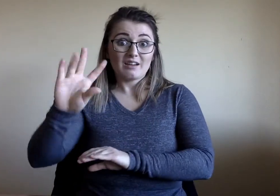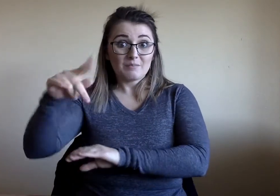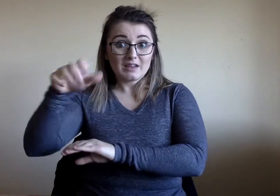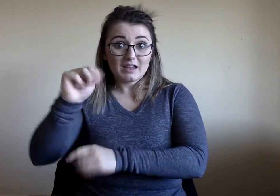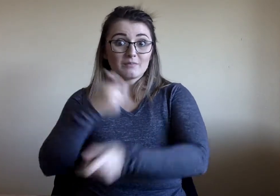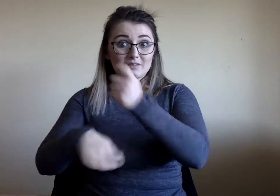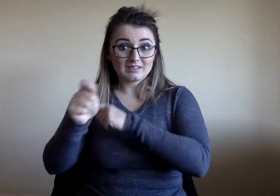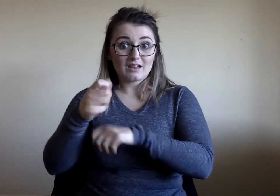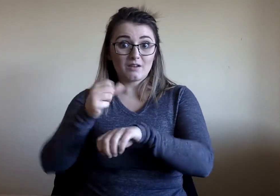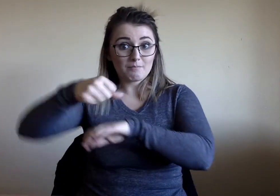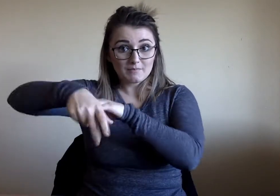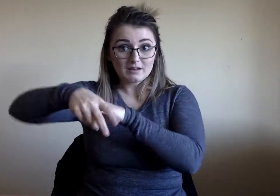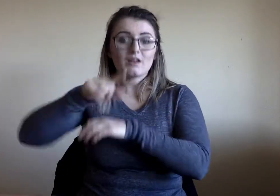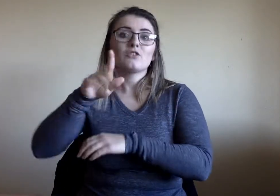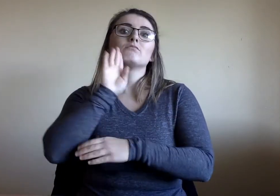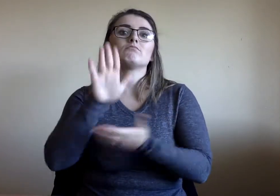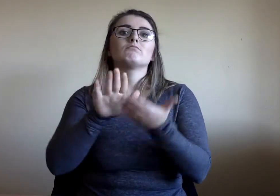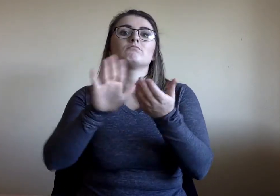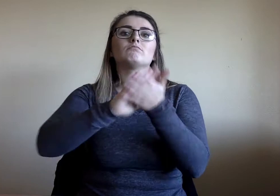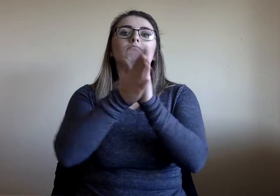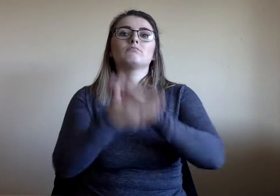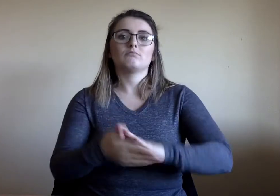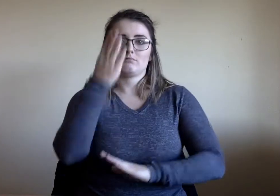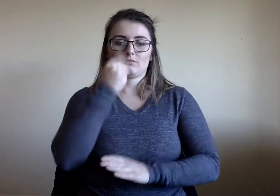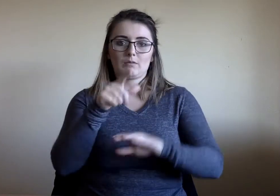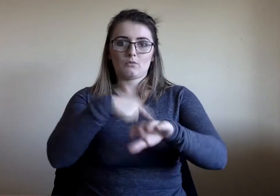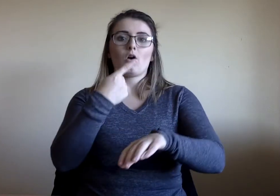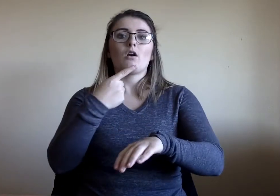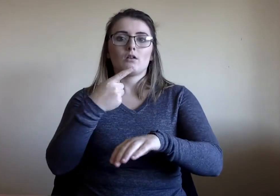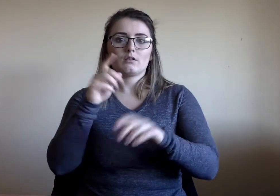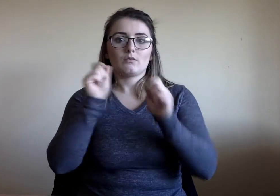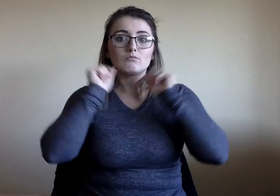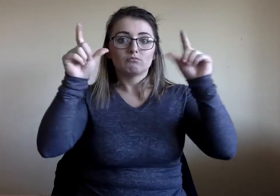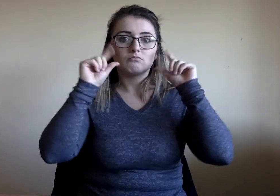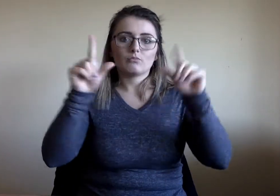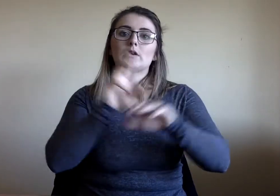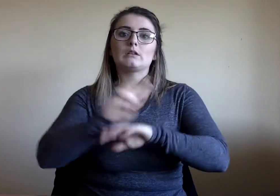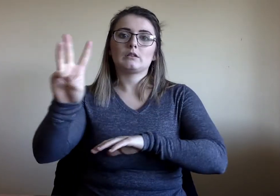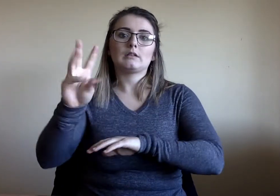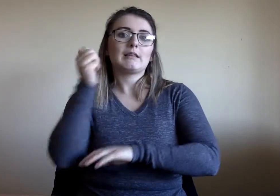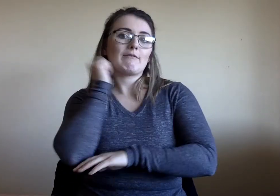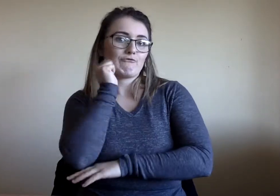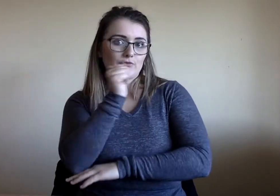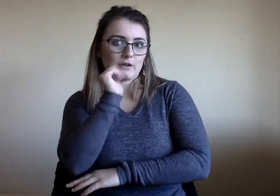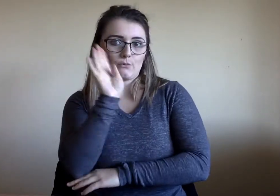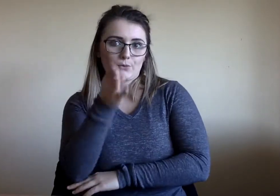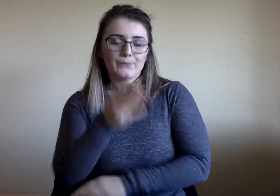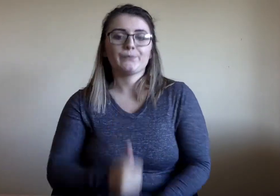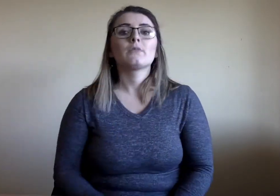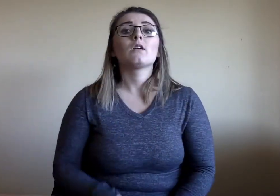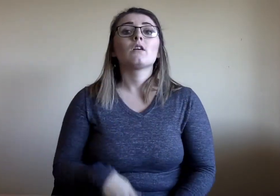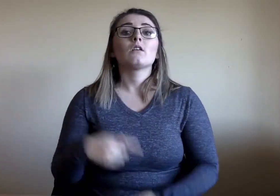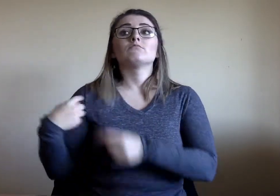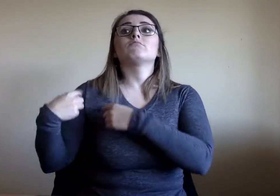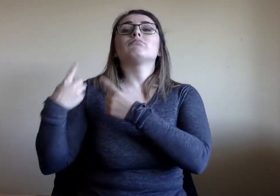night's sleep, and I'll start to build that habit of waking up at 5 or 6 a.m. And eventually what happens is you start to